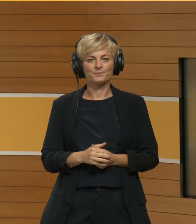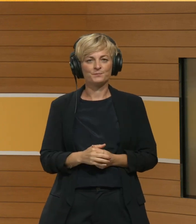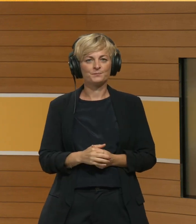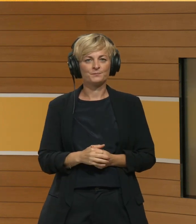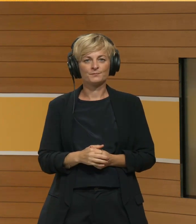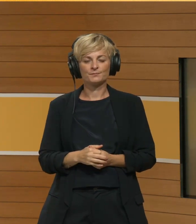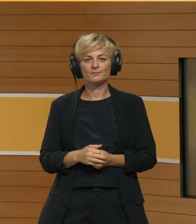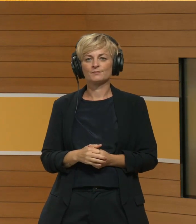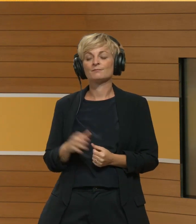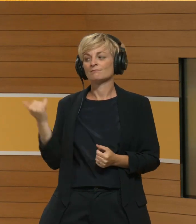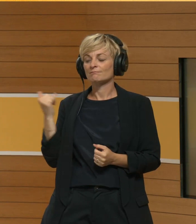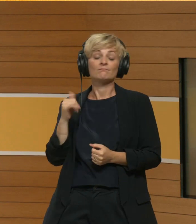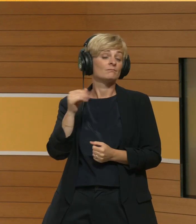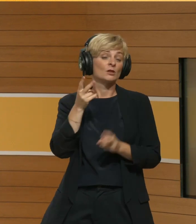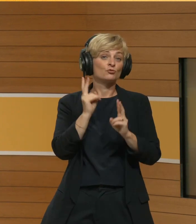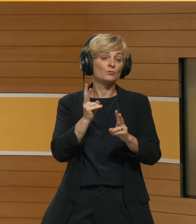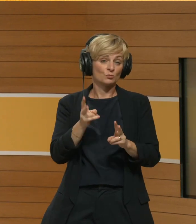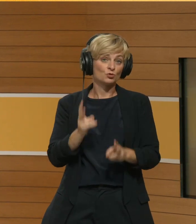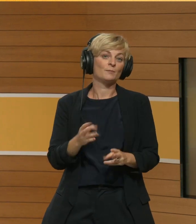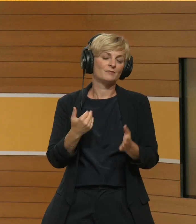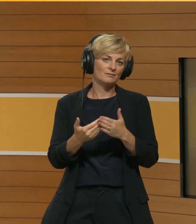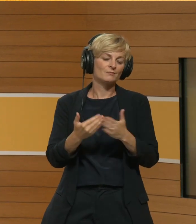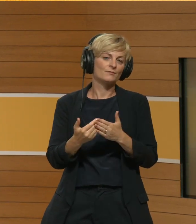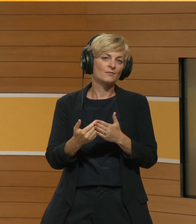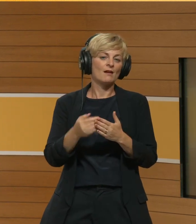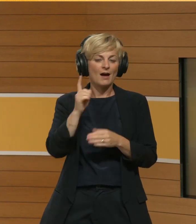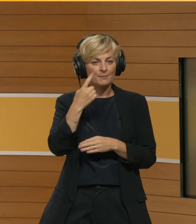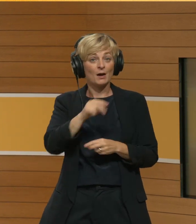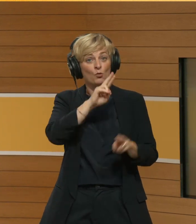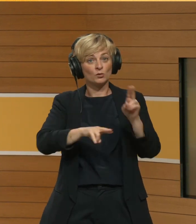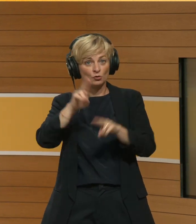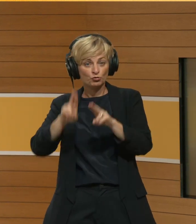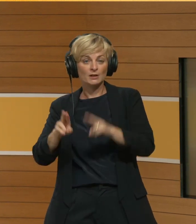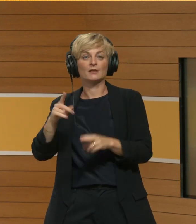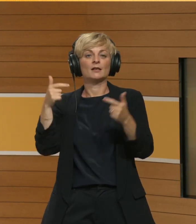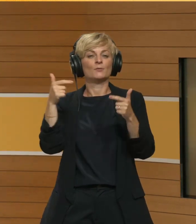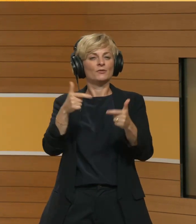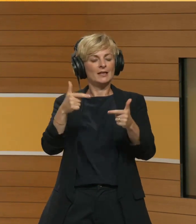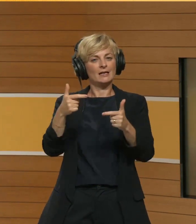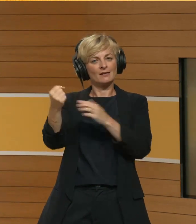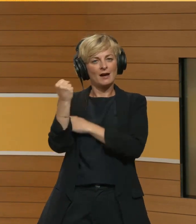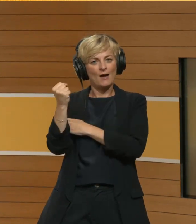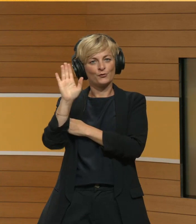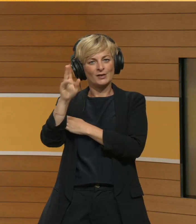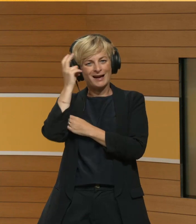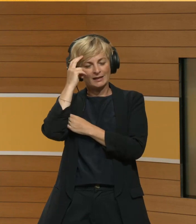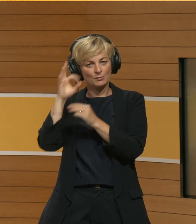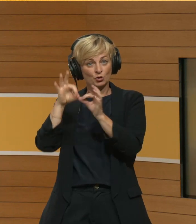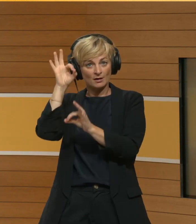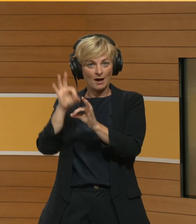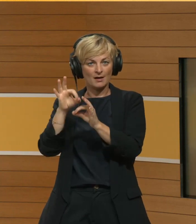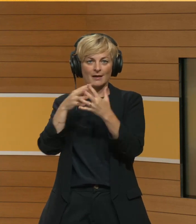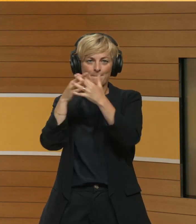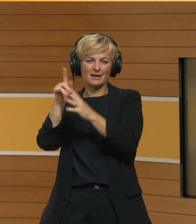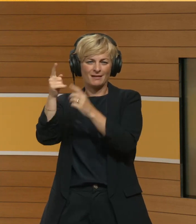academic level of nurses. I think Magnet requires at least 80% of academic nurses. In Germany, that is